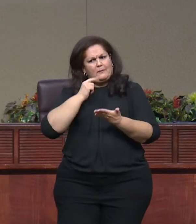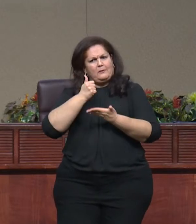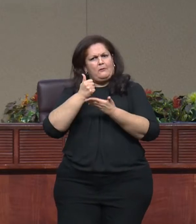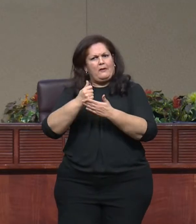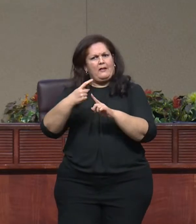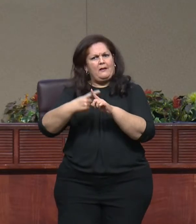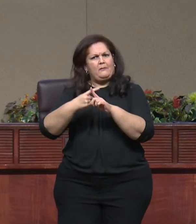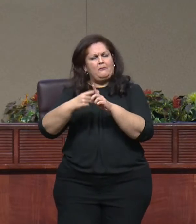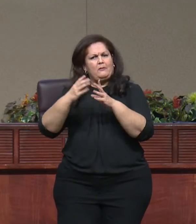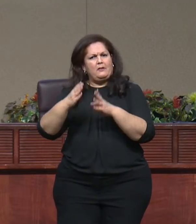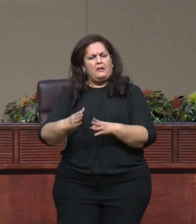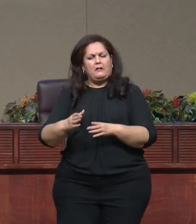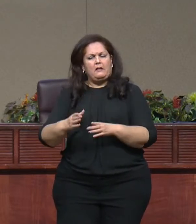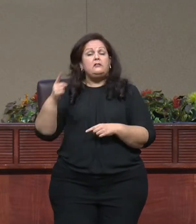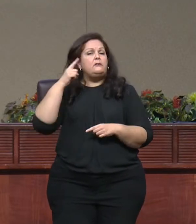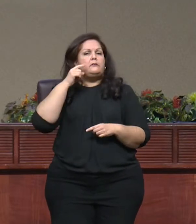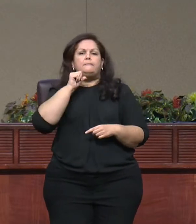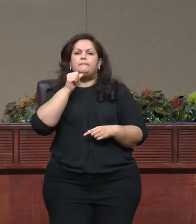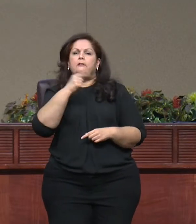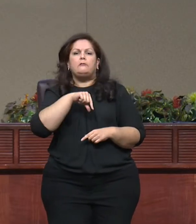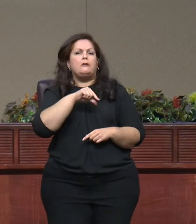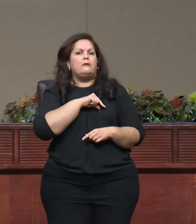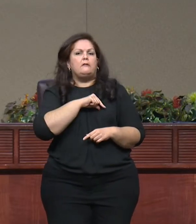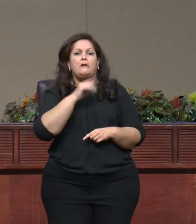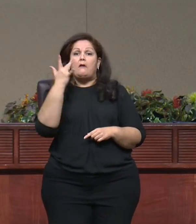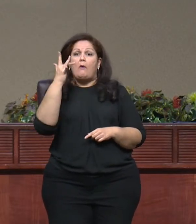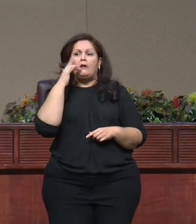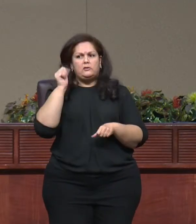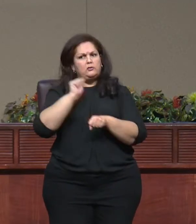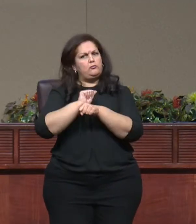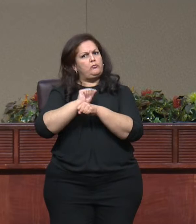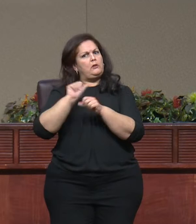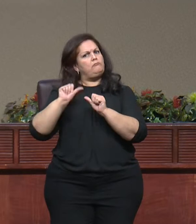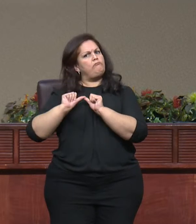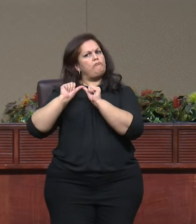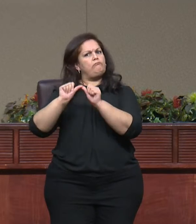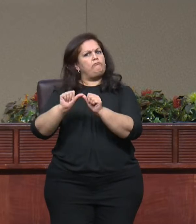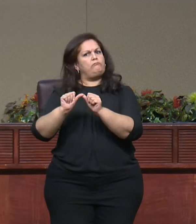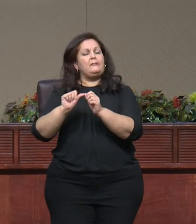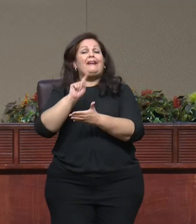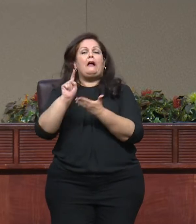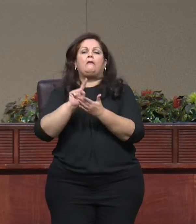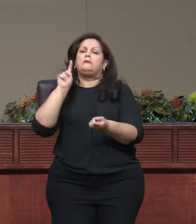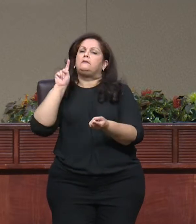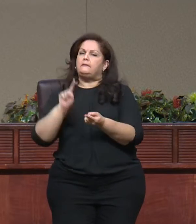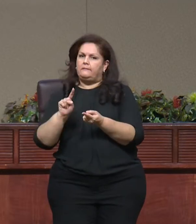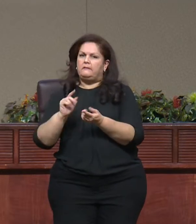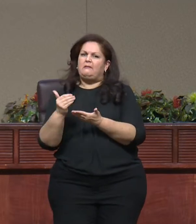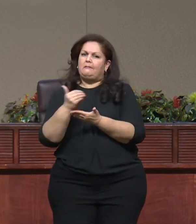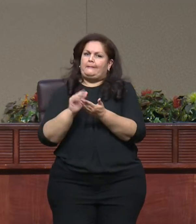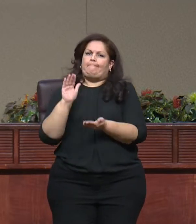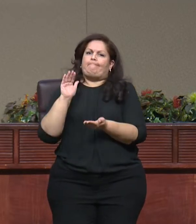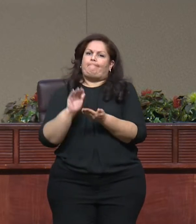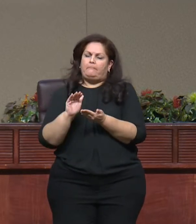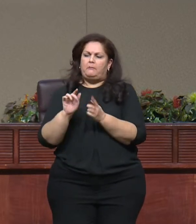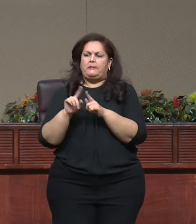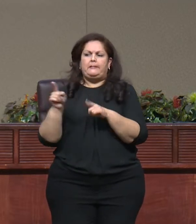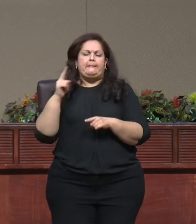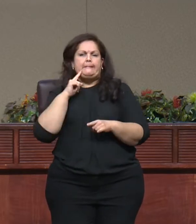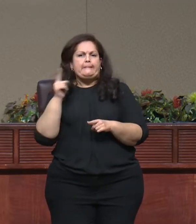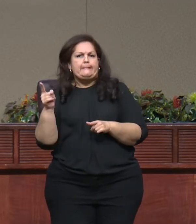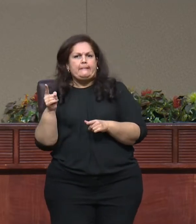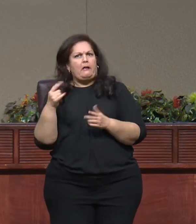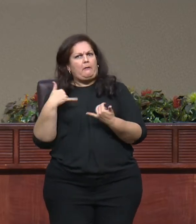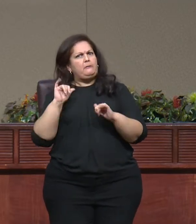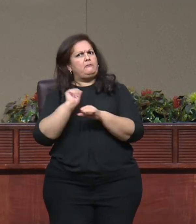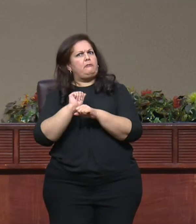she was ineligible because she is currently working, but her hours had been reduced, so she thought that you needed to be